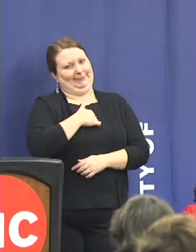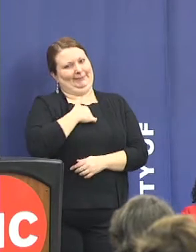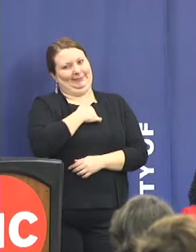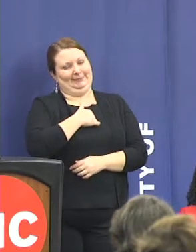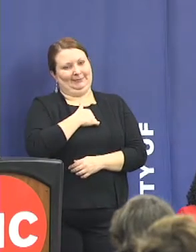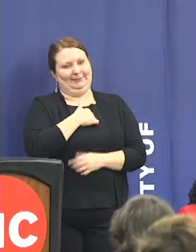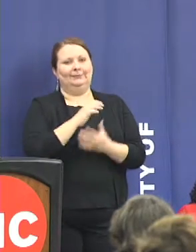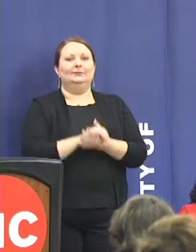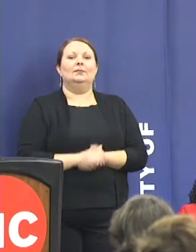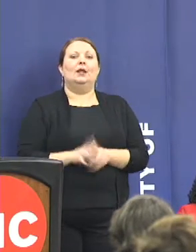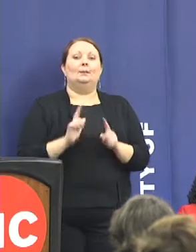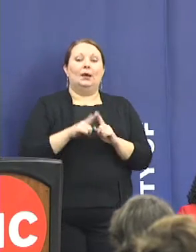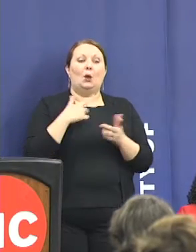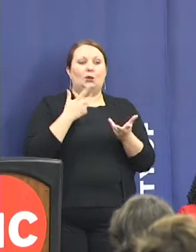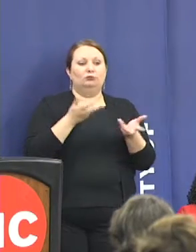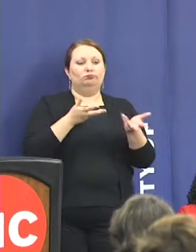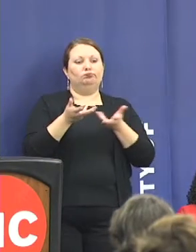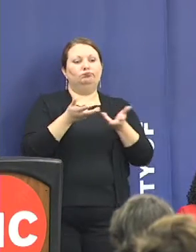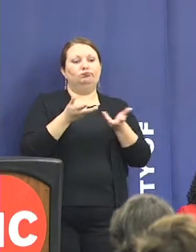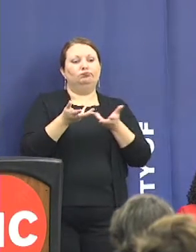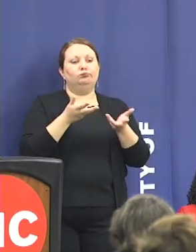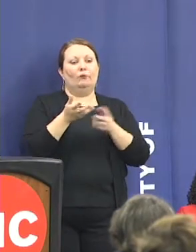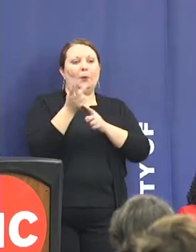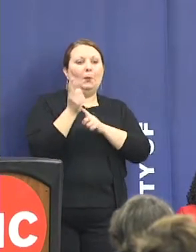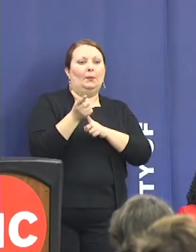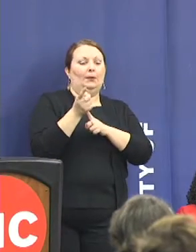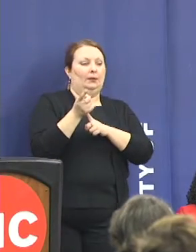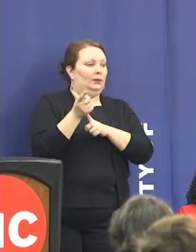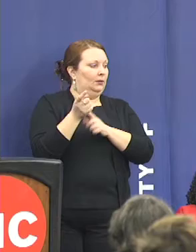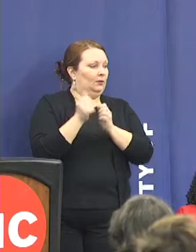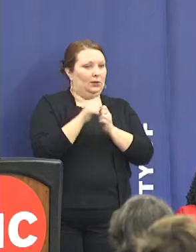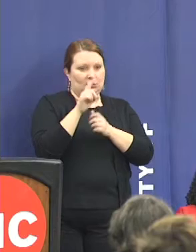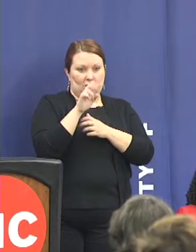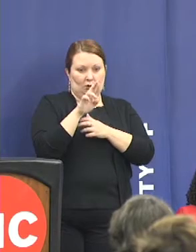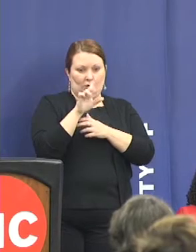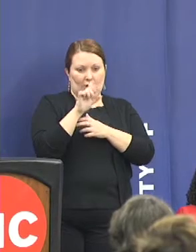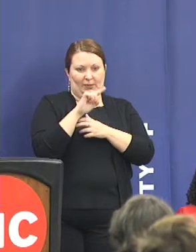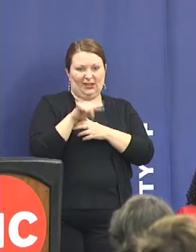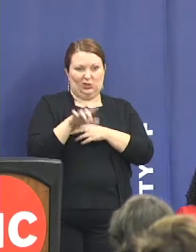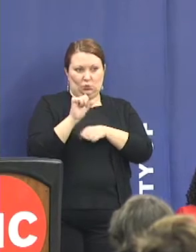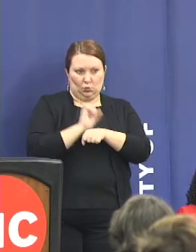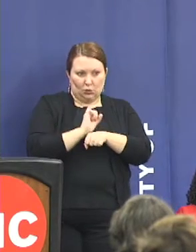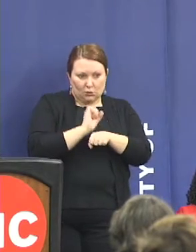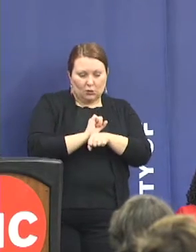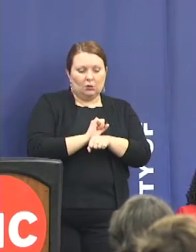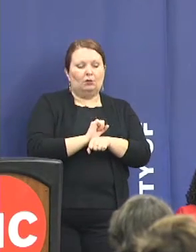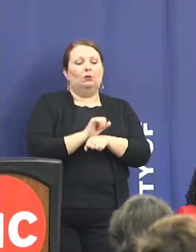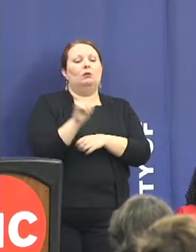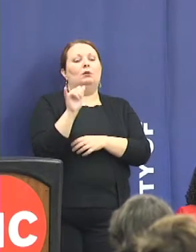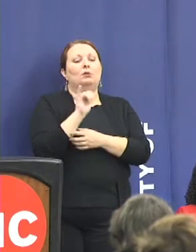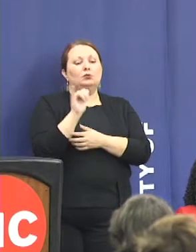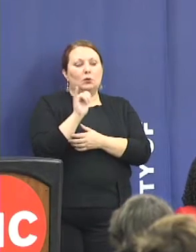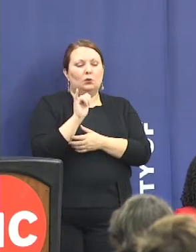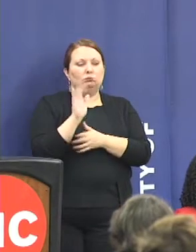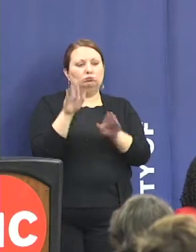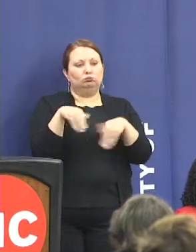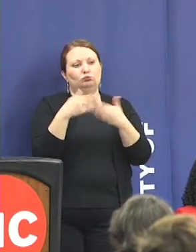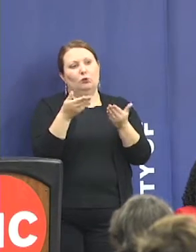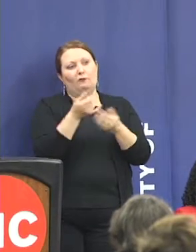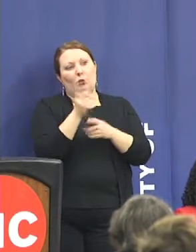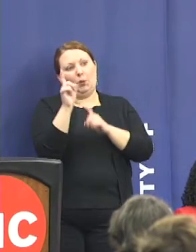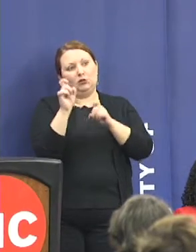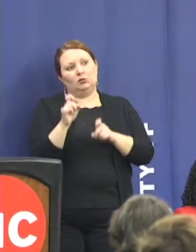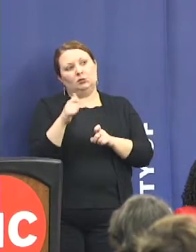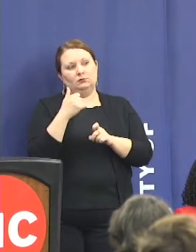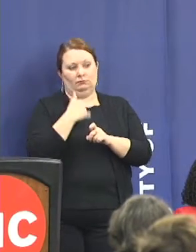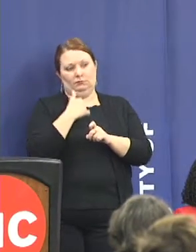apologize. But I do want to engage just for a moment with Dr. Lopez's work and also pose a couple of questions